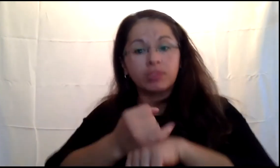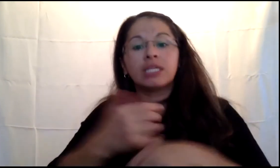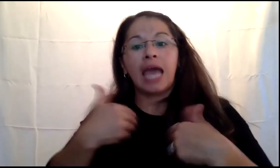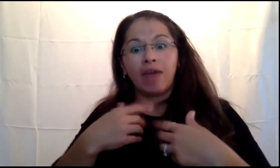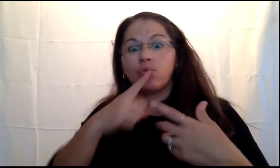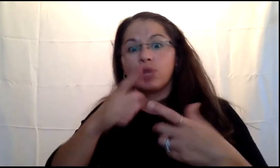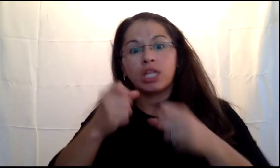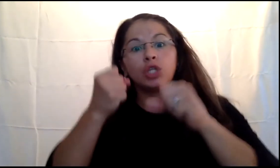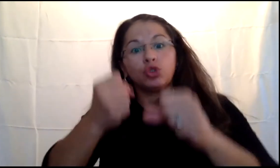So